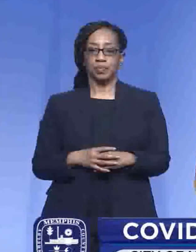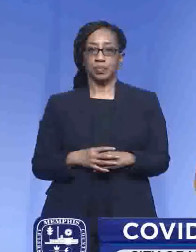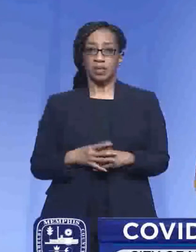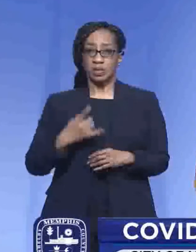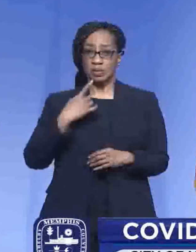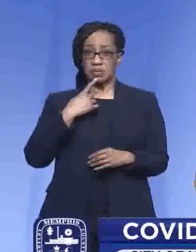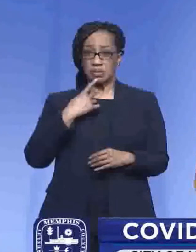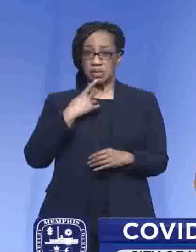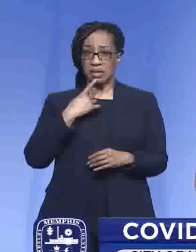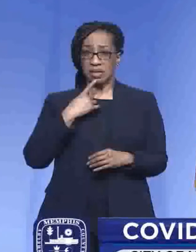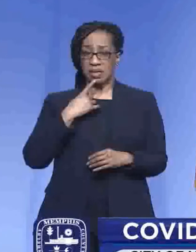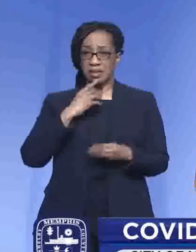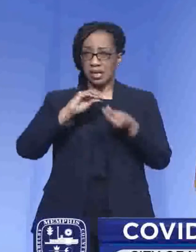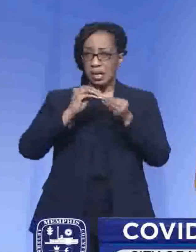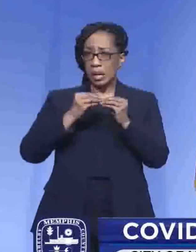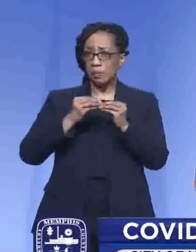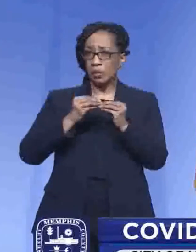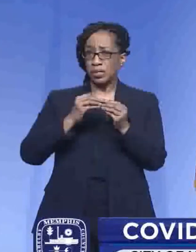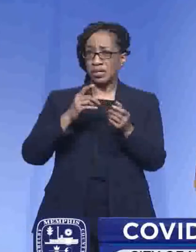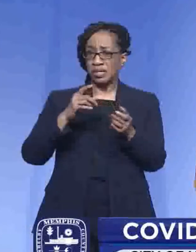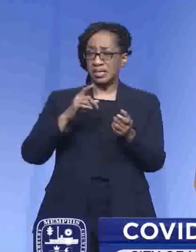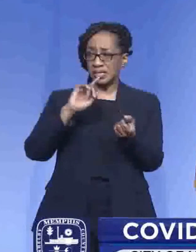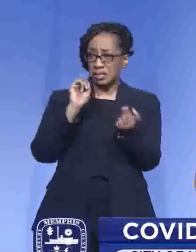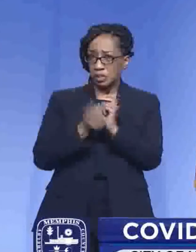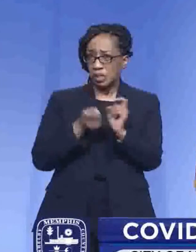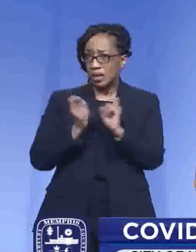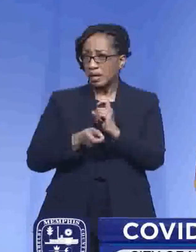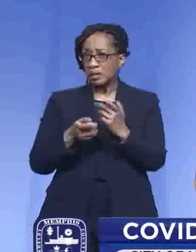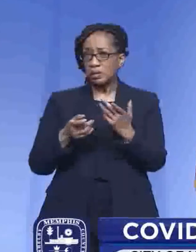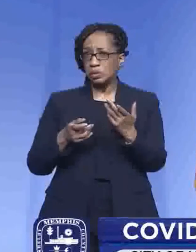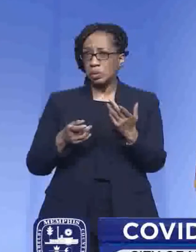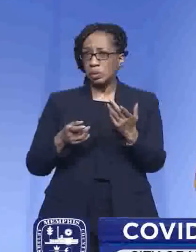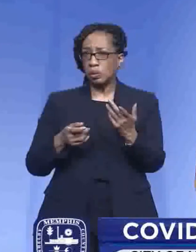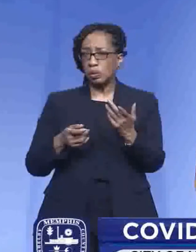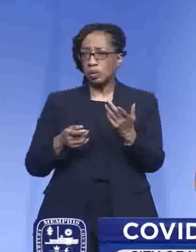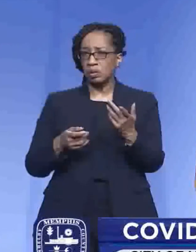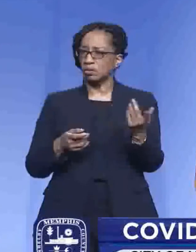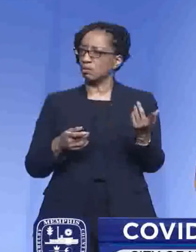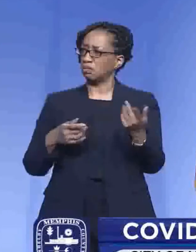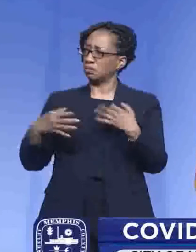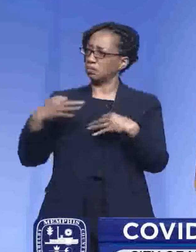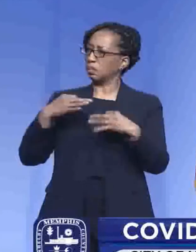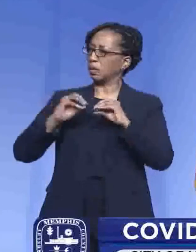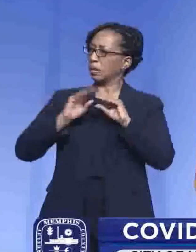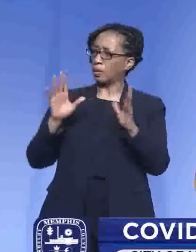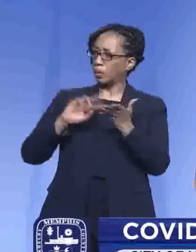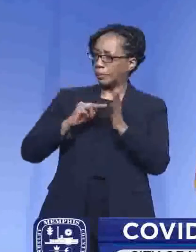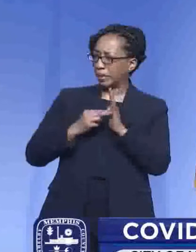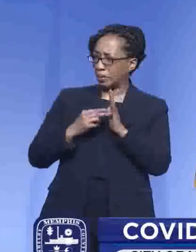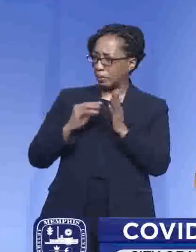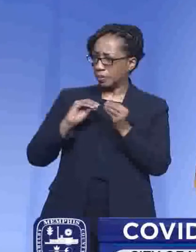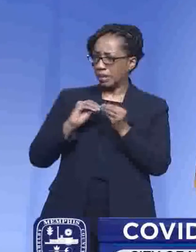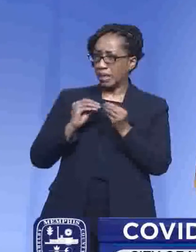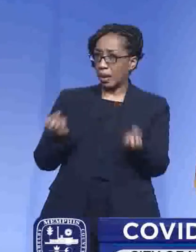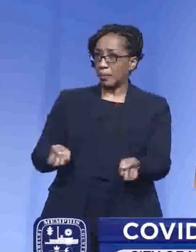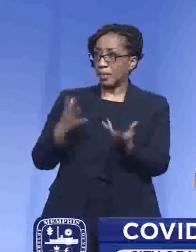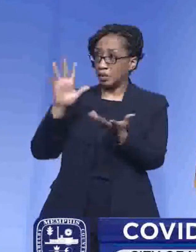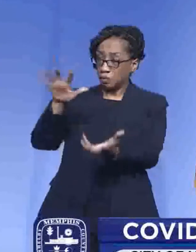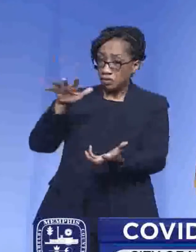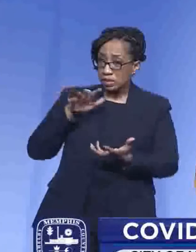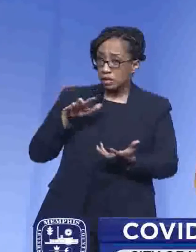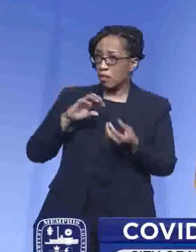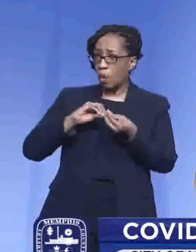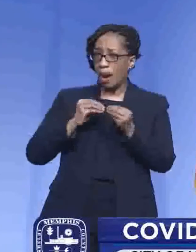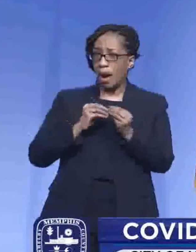going forward, or are you happy with the way it's been? Could you clarify? Do you mean the amount we've received from the state or how we have allocated it